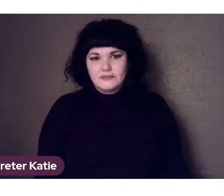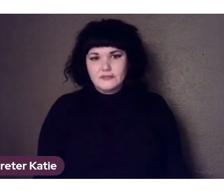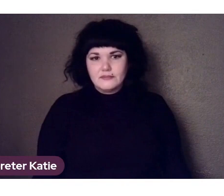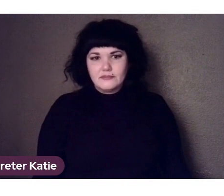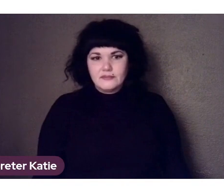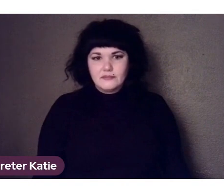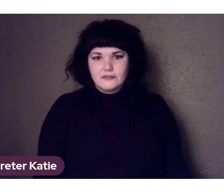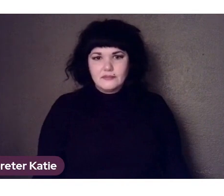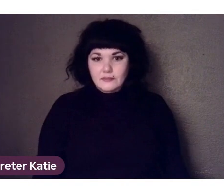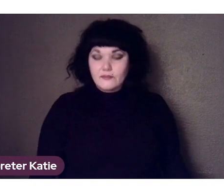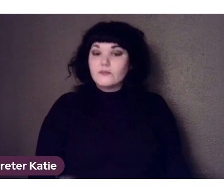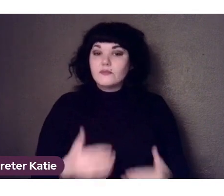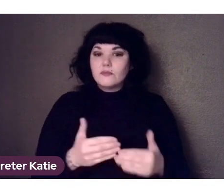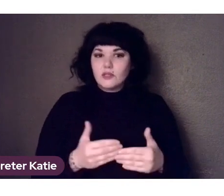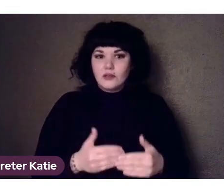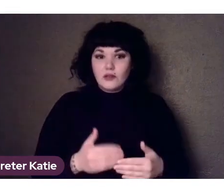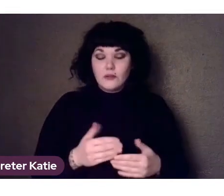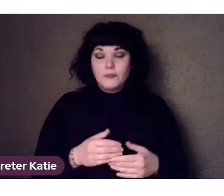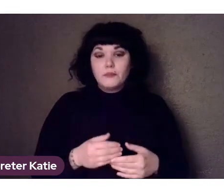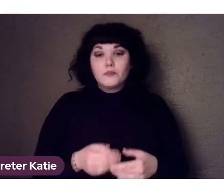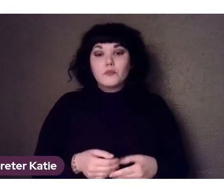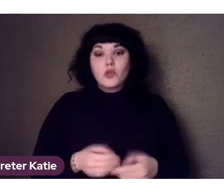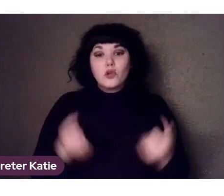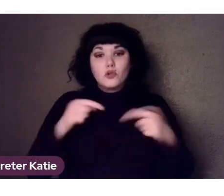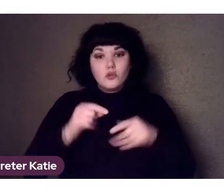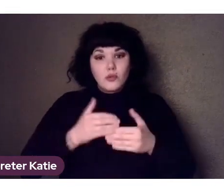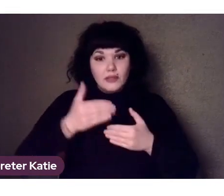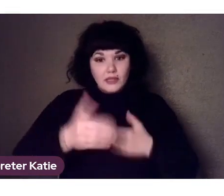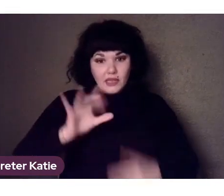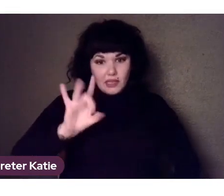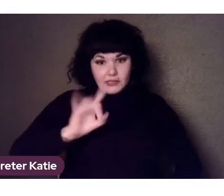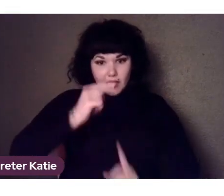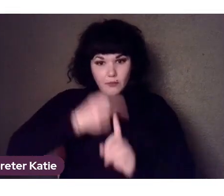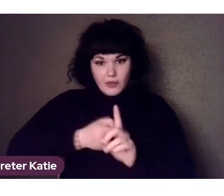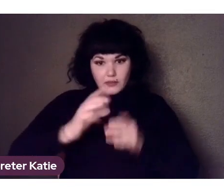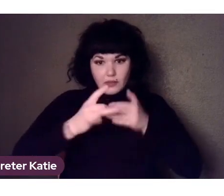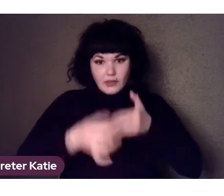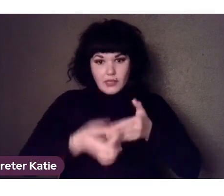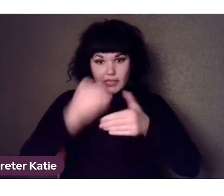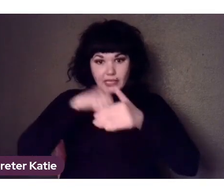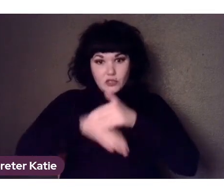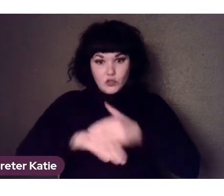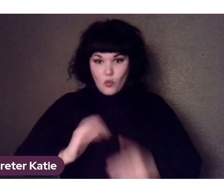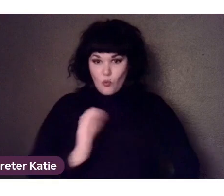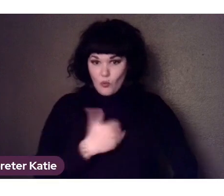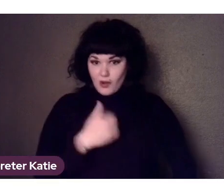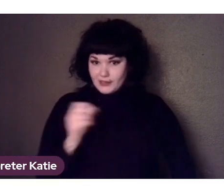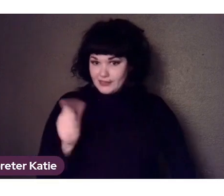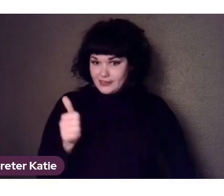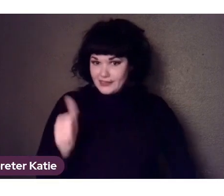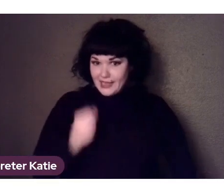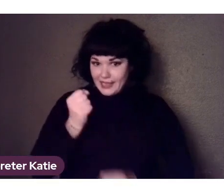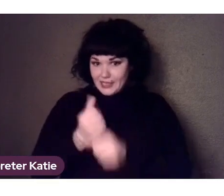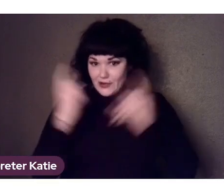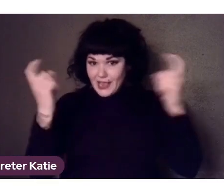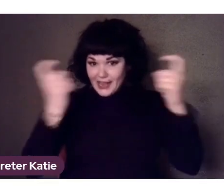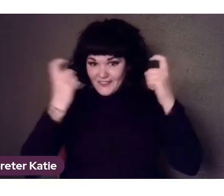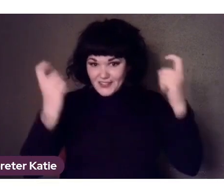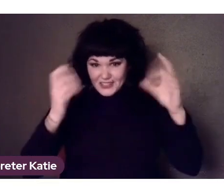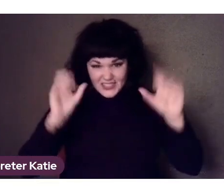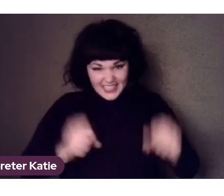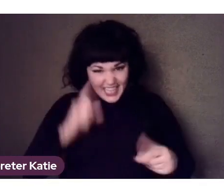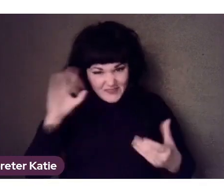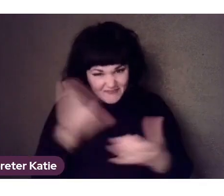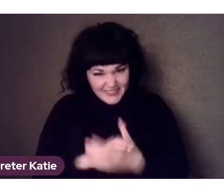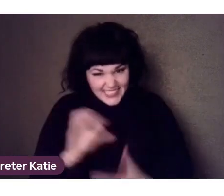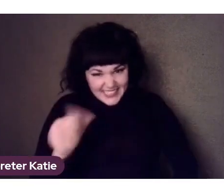over the course of the next 8 months leading into our 10-year anniversary, if you can even imagine, 10